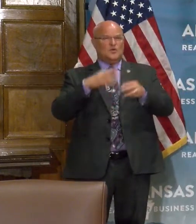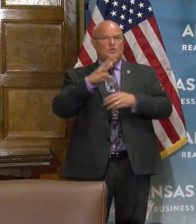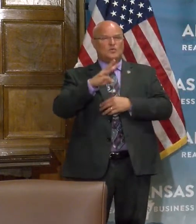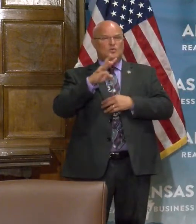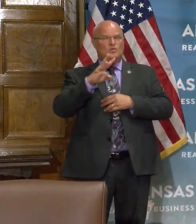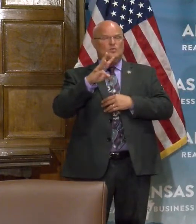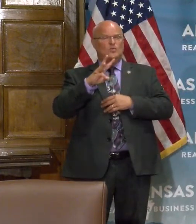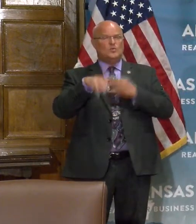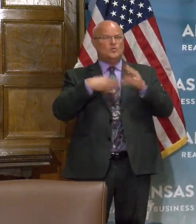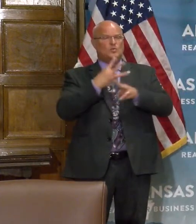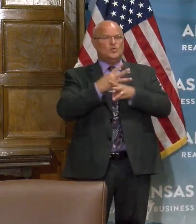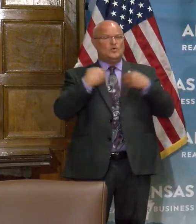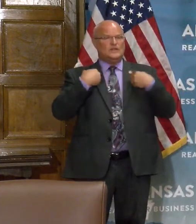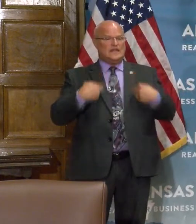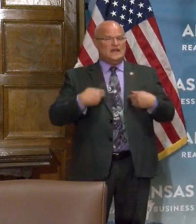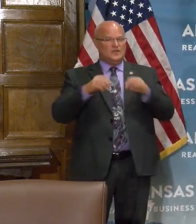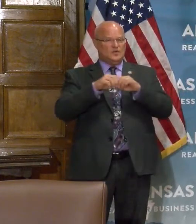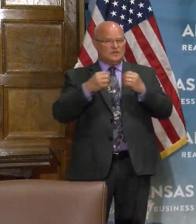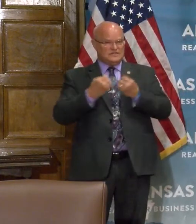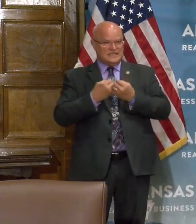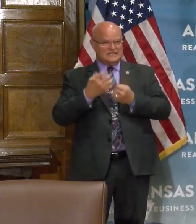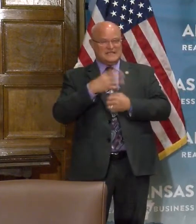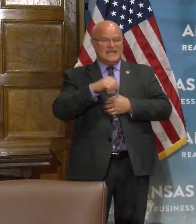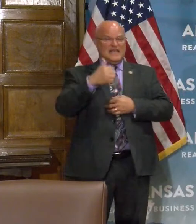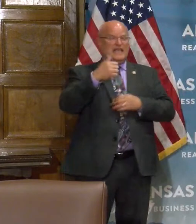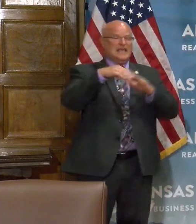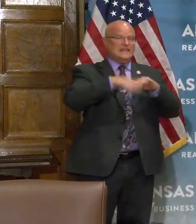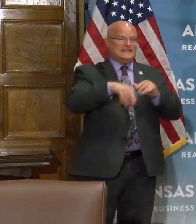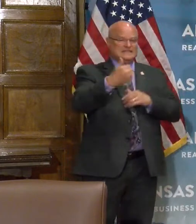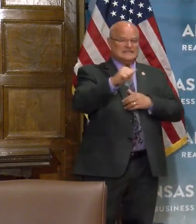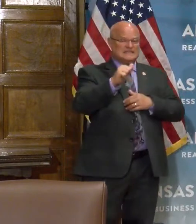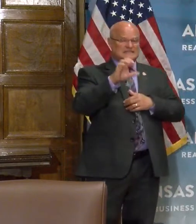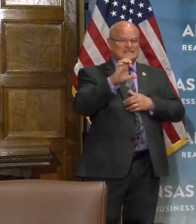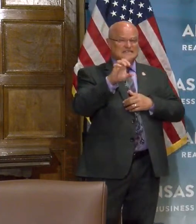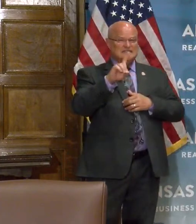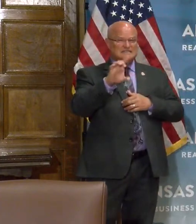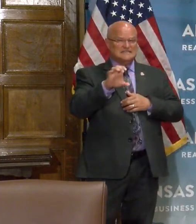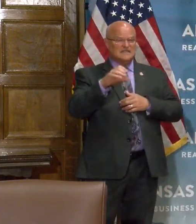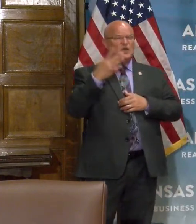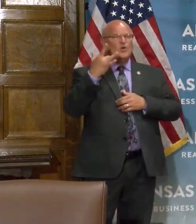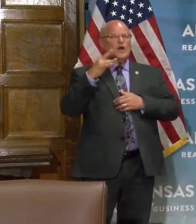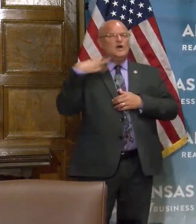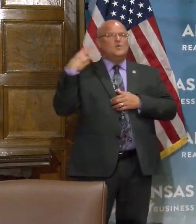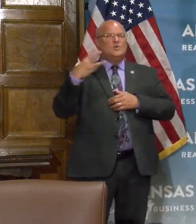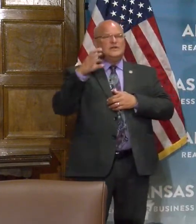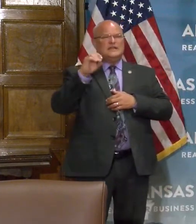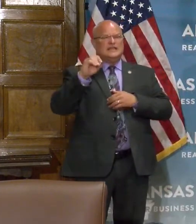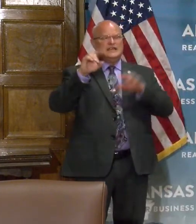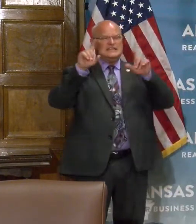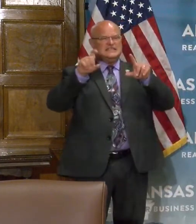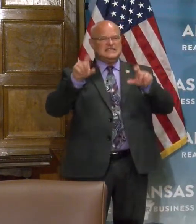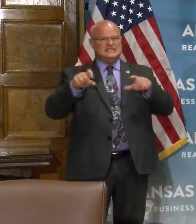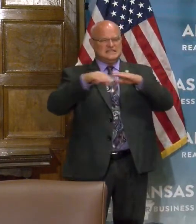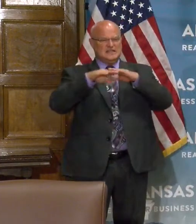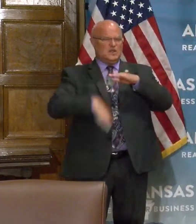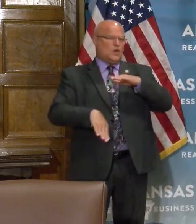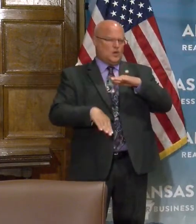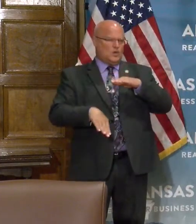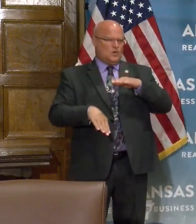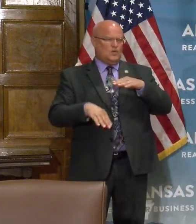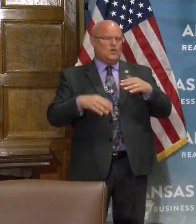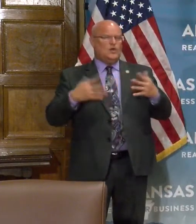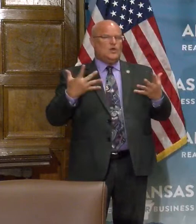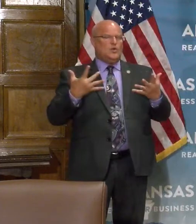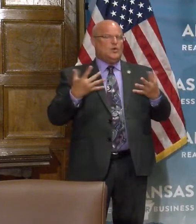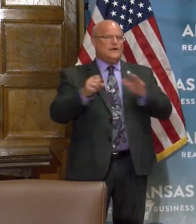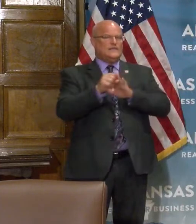Organization and 10% that we cite here every day. So why is Washington County testing so low with a known outbreak, and what is